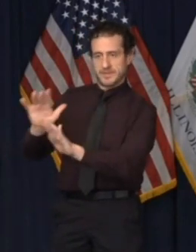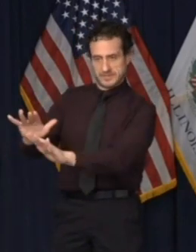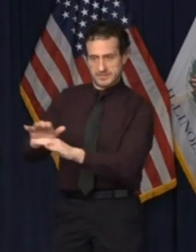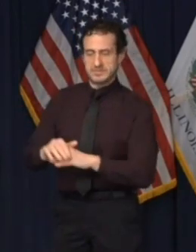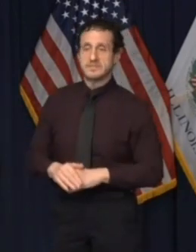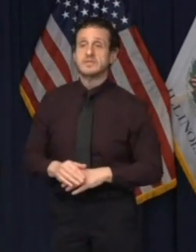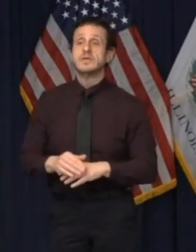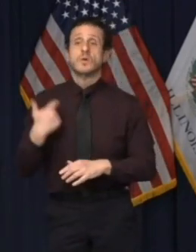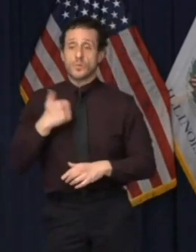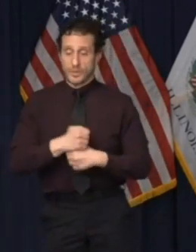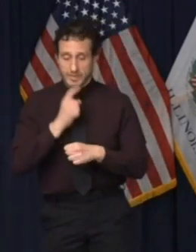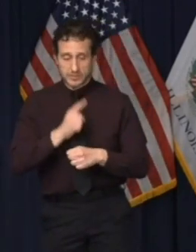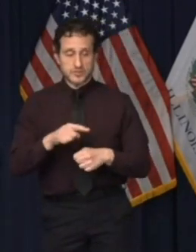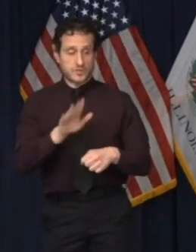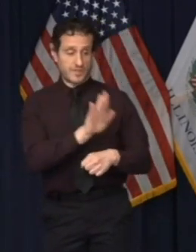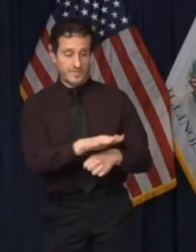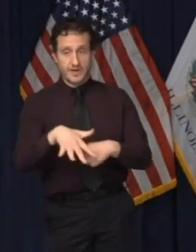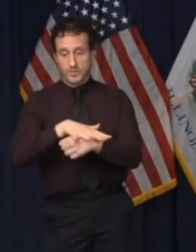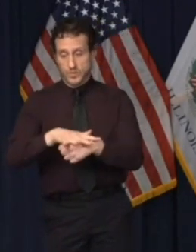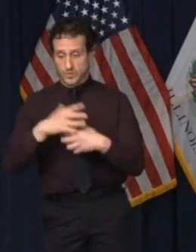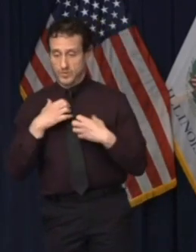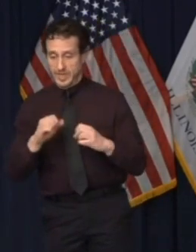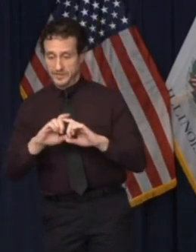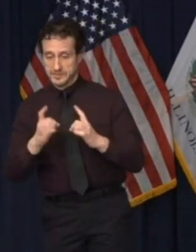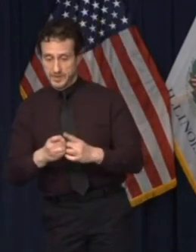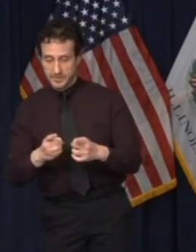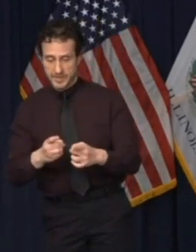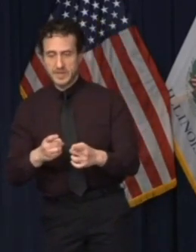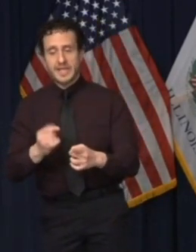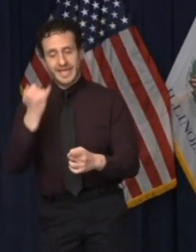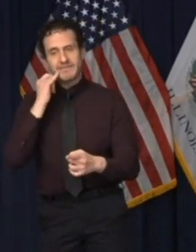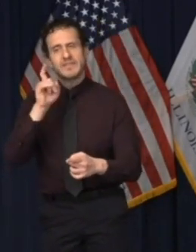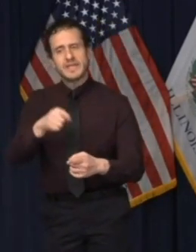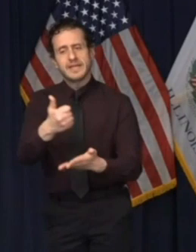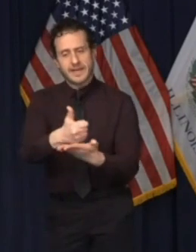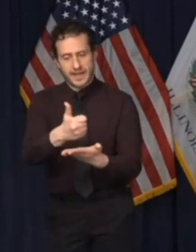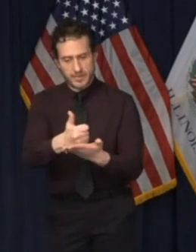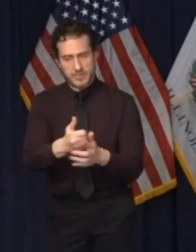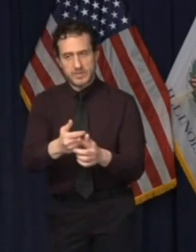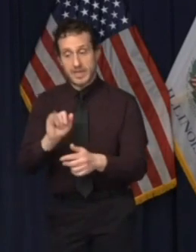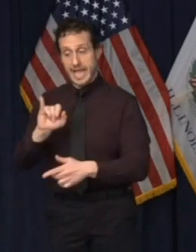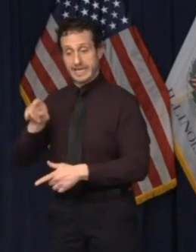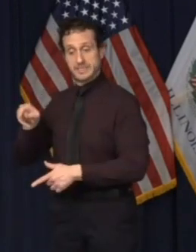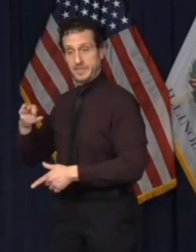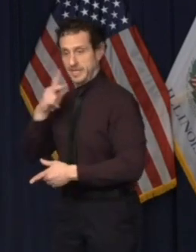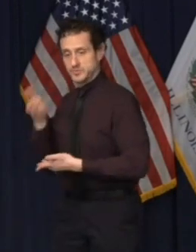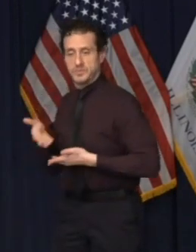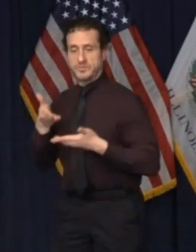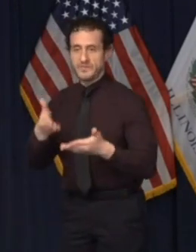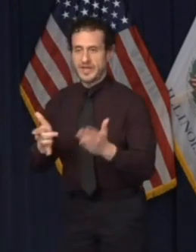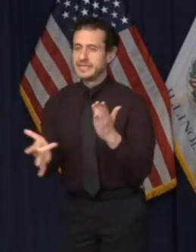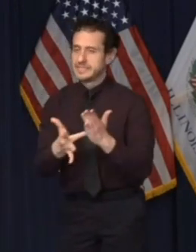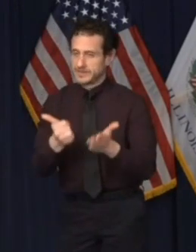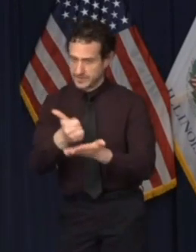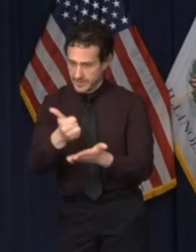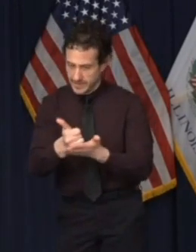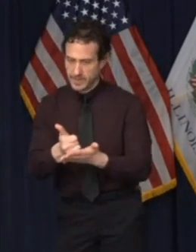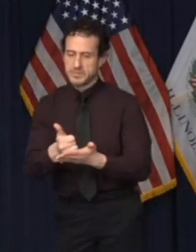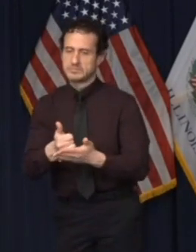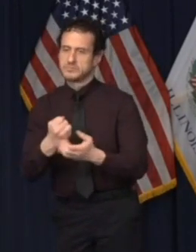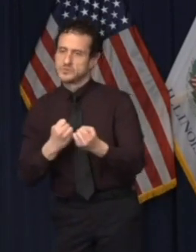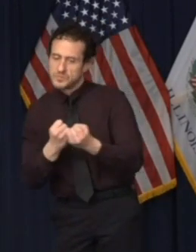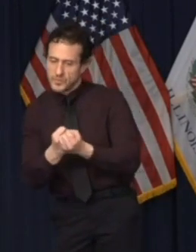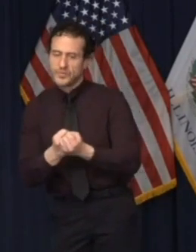local health departments can request technical assistance from IDPH. We have that ongoing. And again, as mentioned, we have